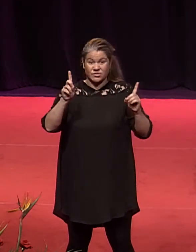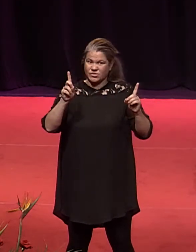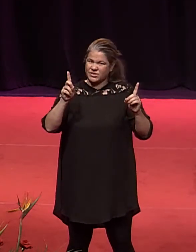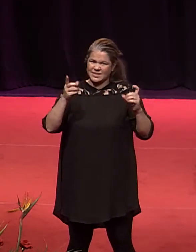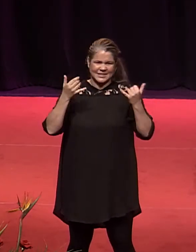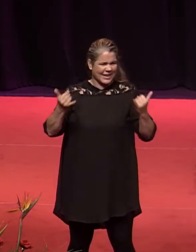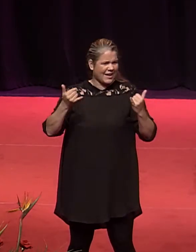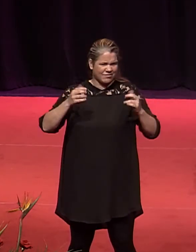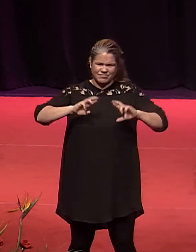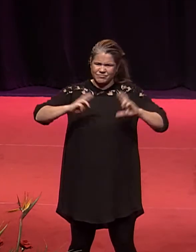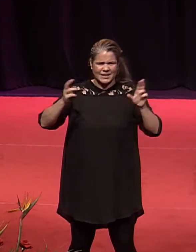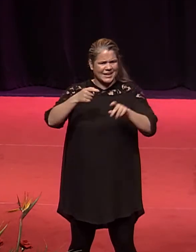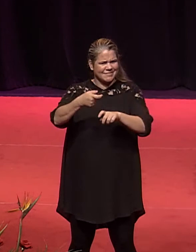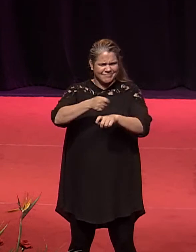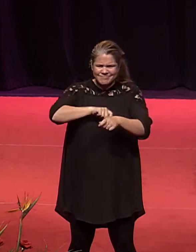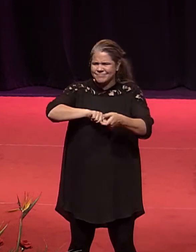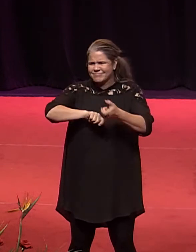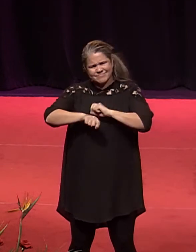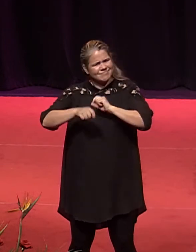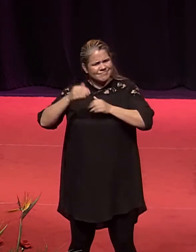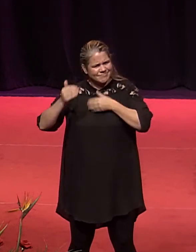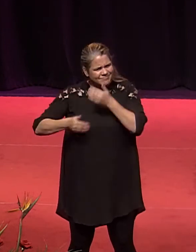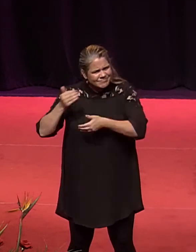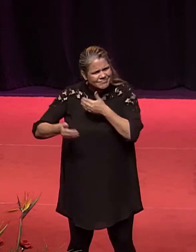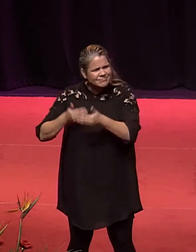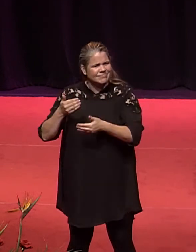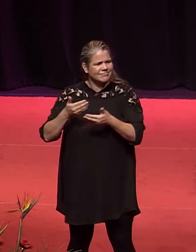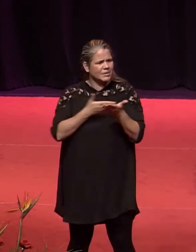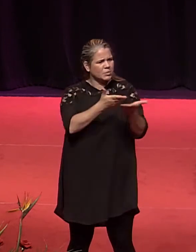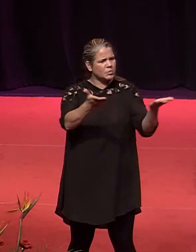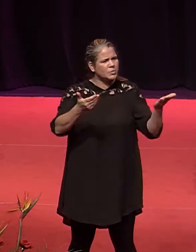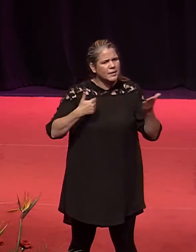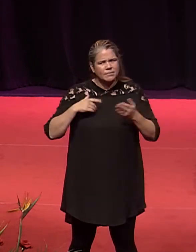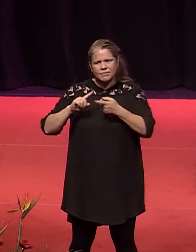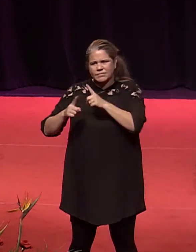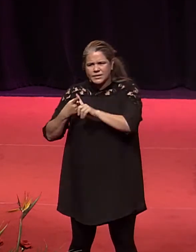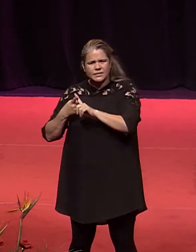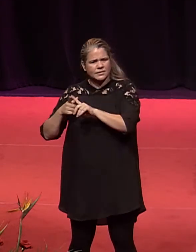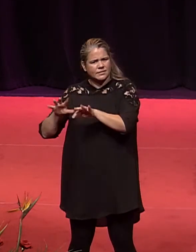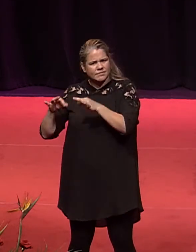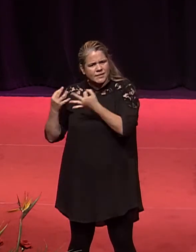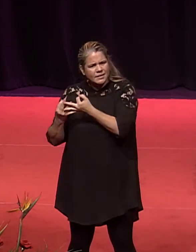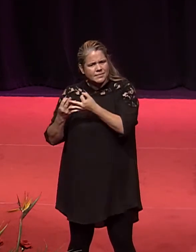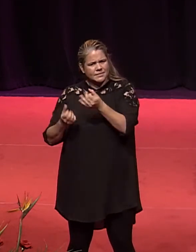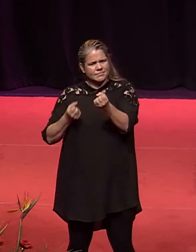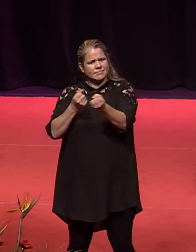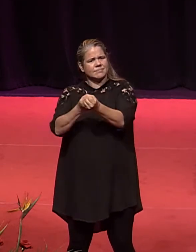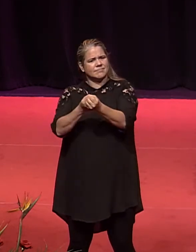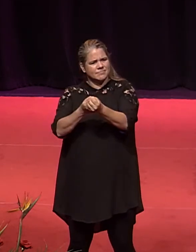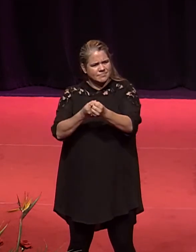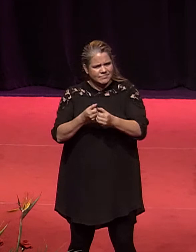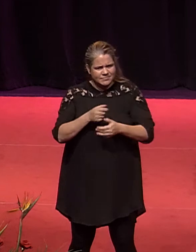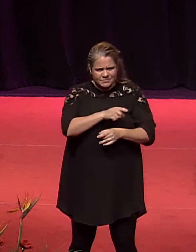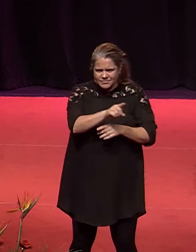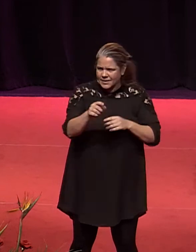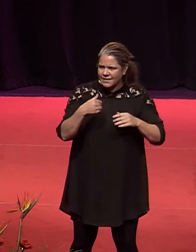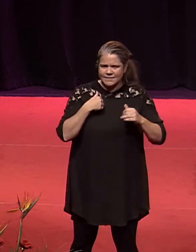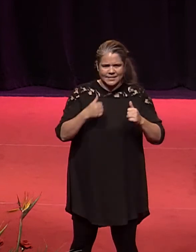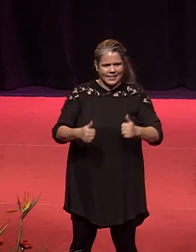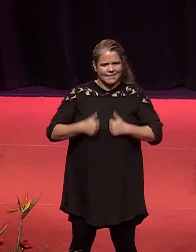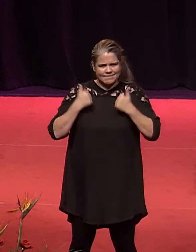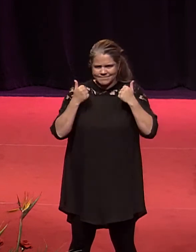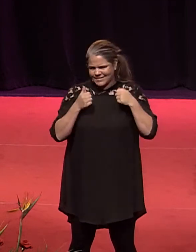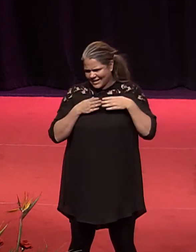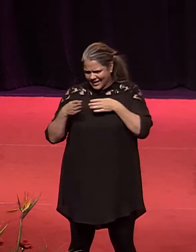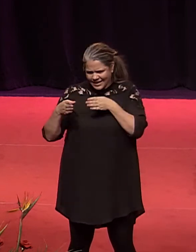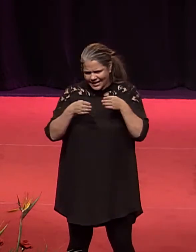in the world. You have support of friends and family. You have a life that's your own, a future that will be shaped by